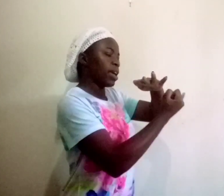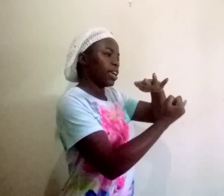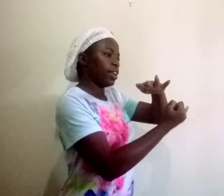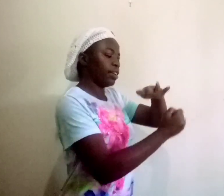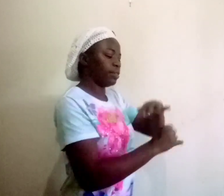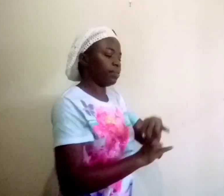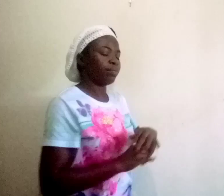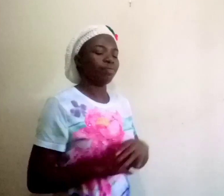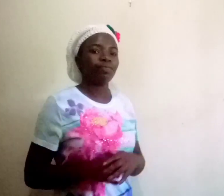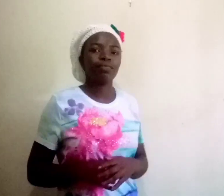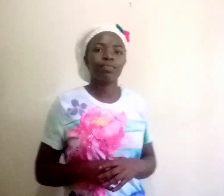Jeremiah.